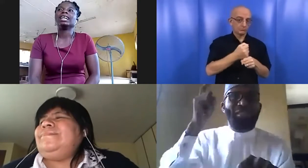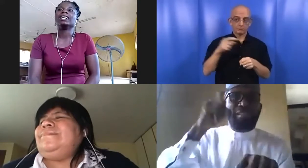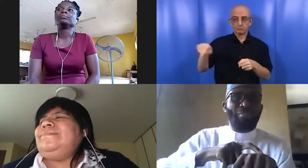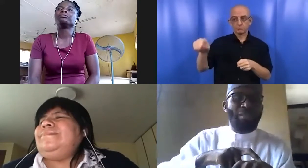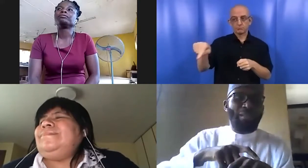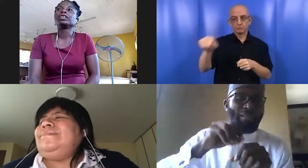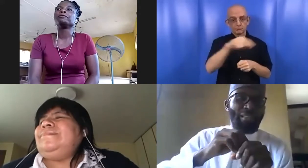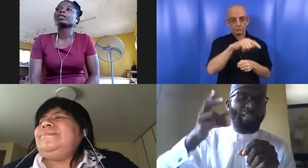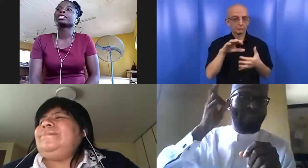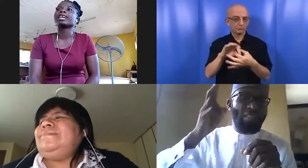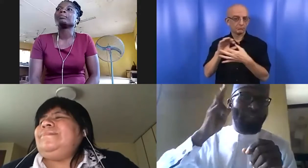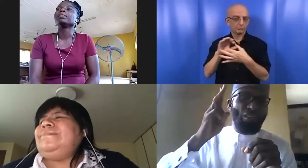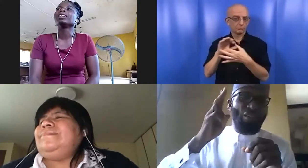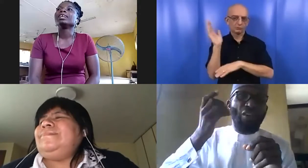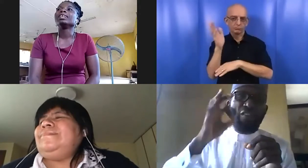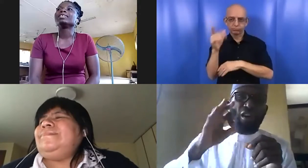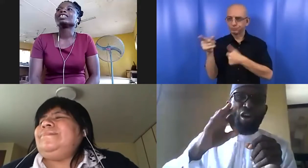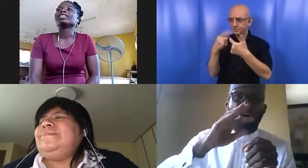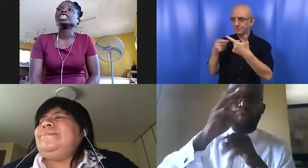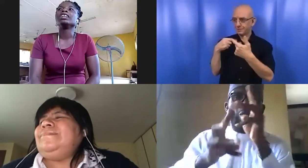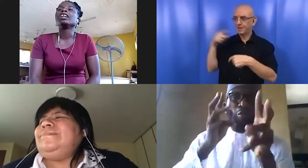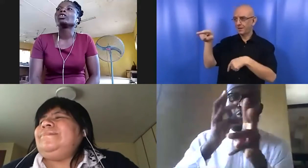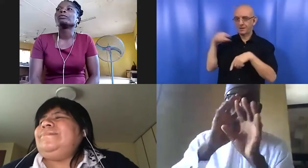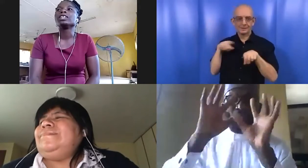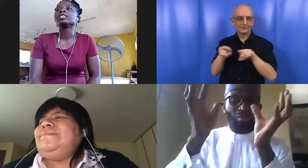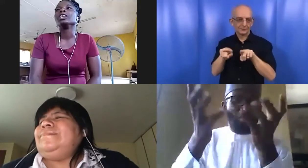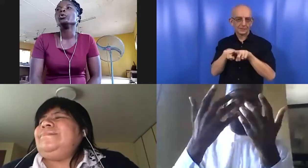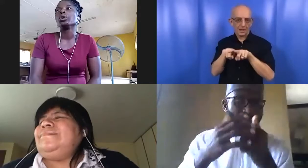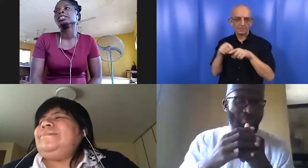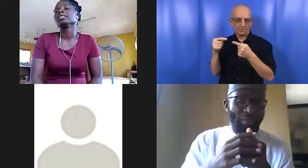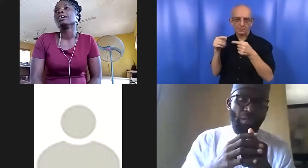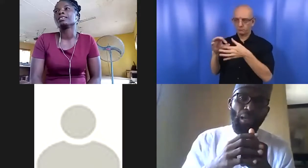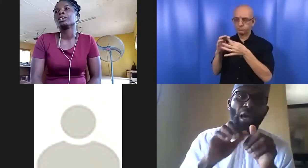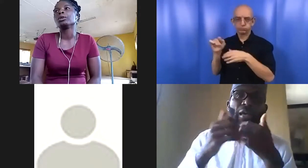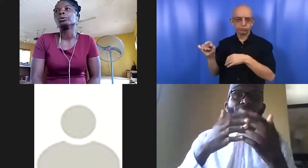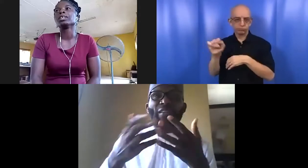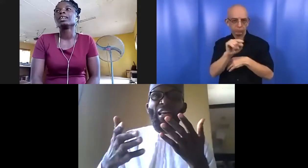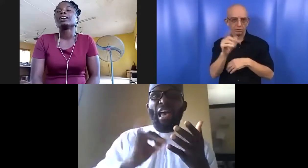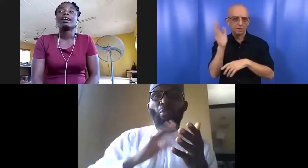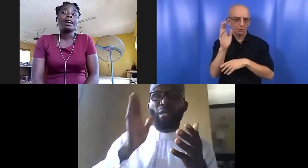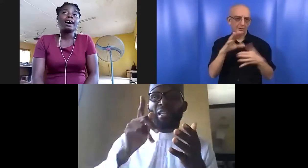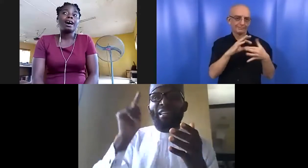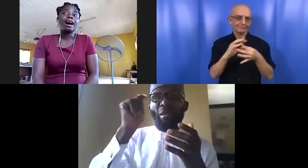And for the first time, it has changed a lot of things in the world as they go.